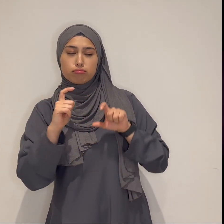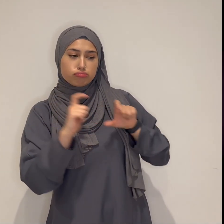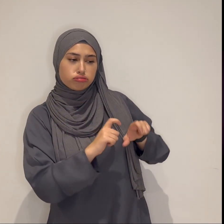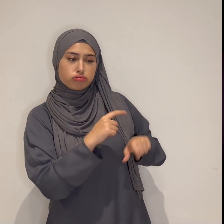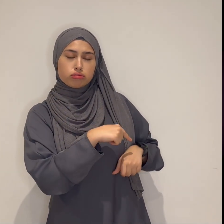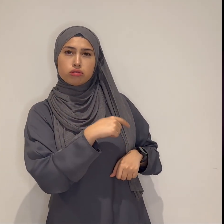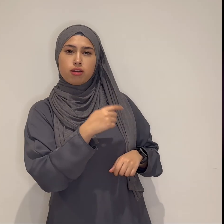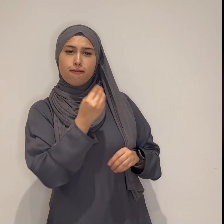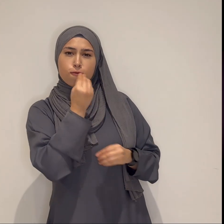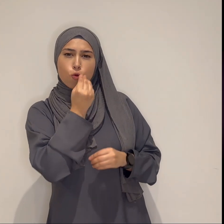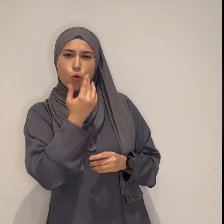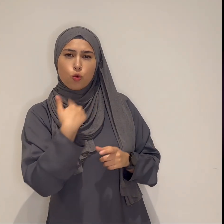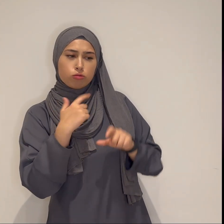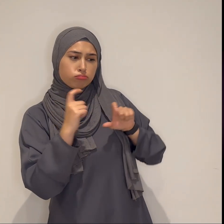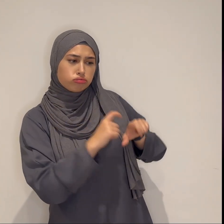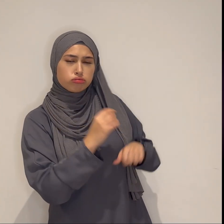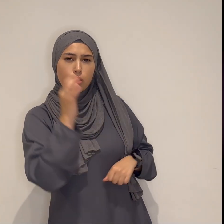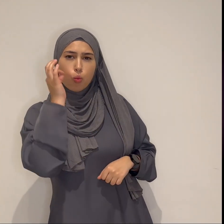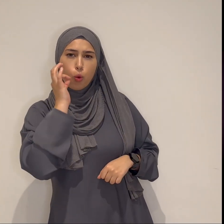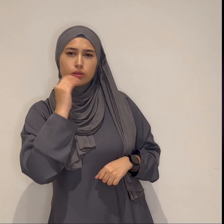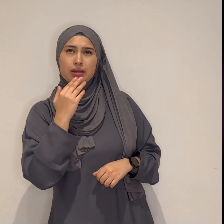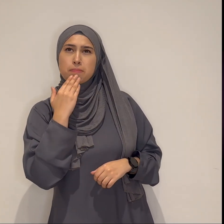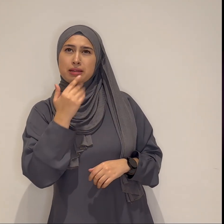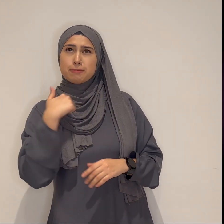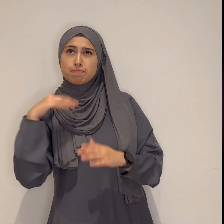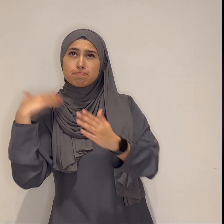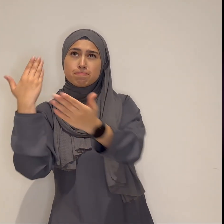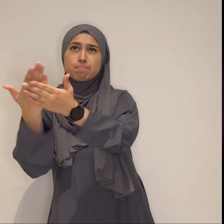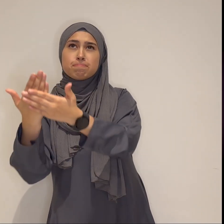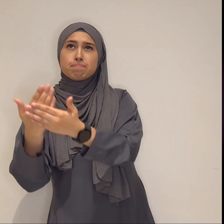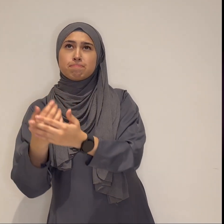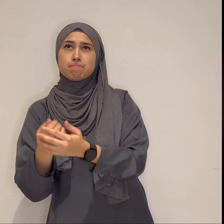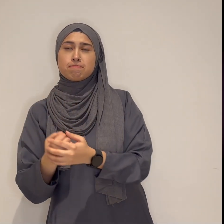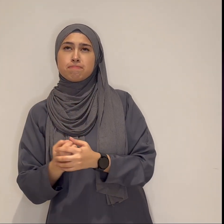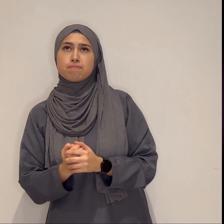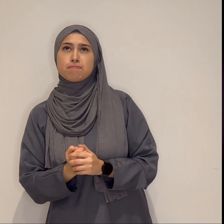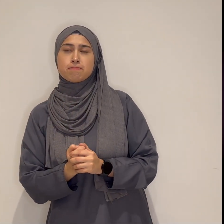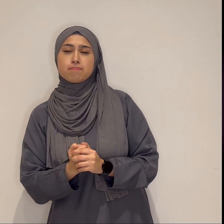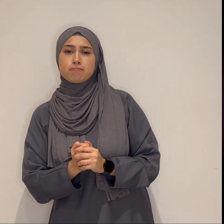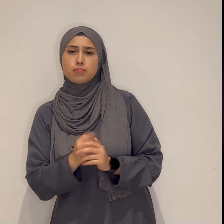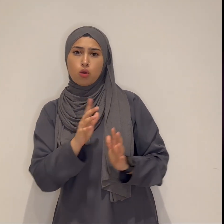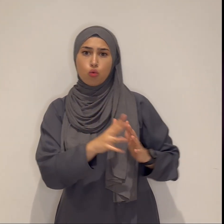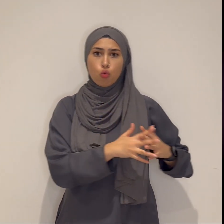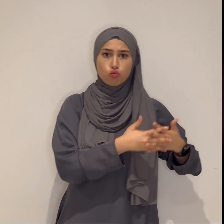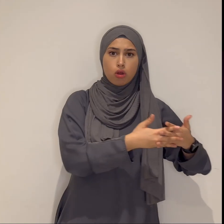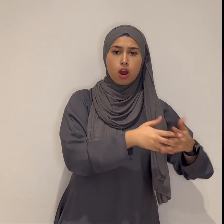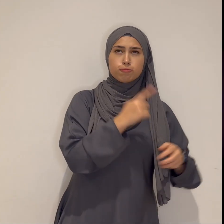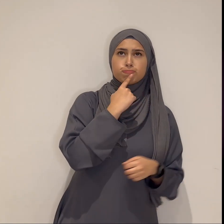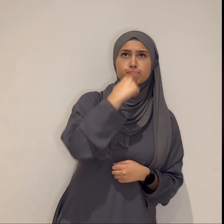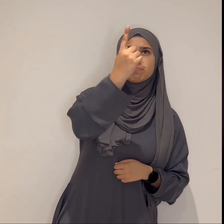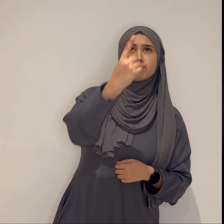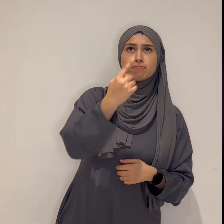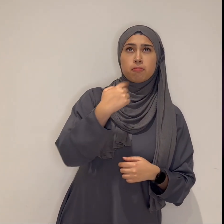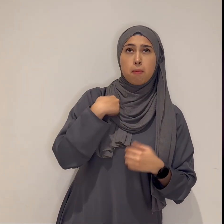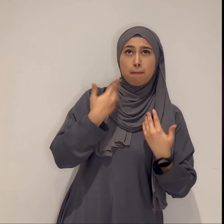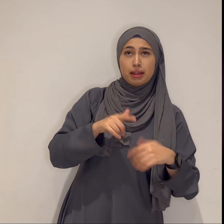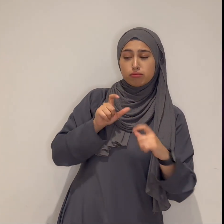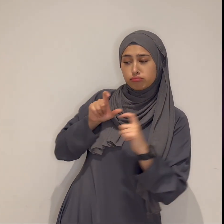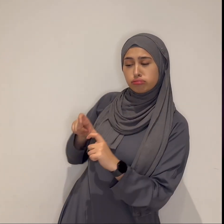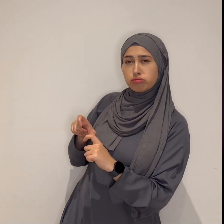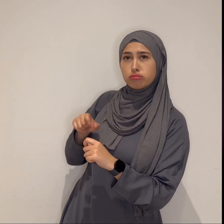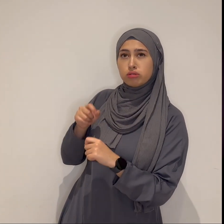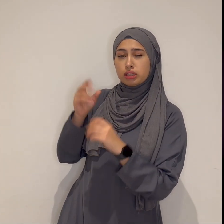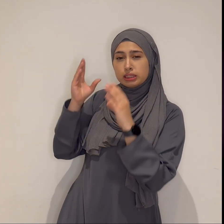person from his food and from his water. Please make me his intercession. Make me his intercession. So the Quran will come and say,